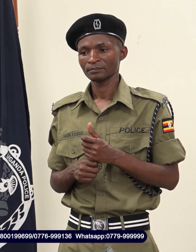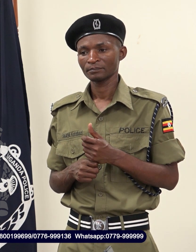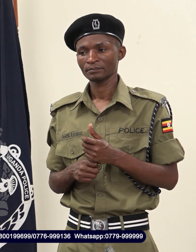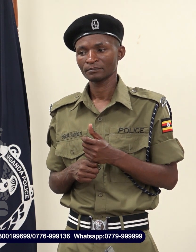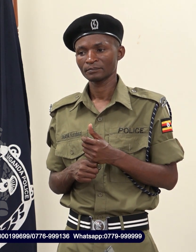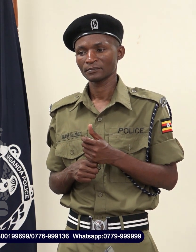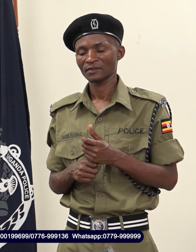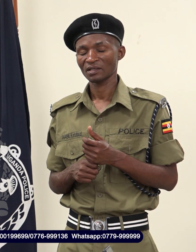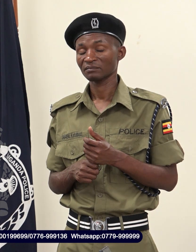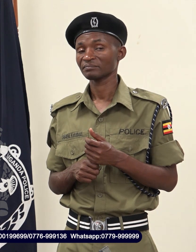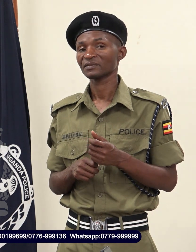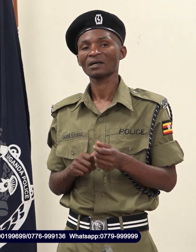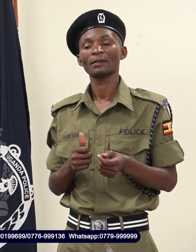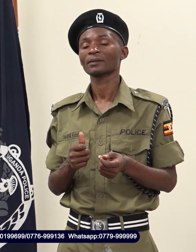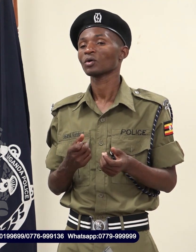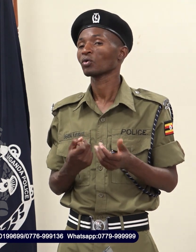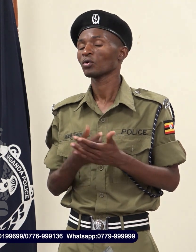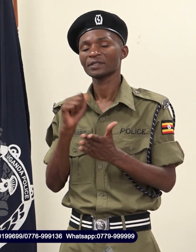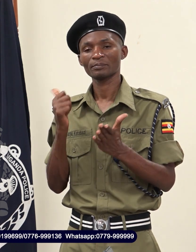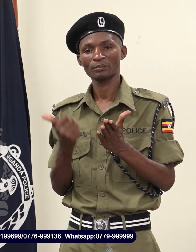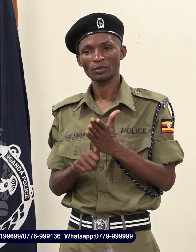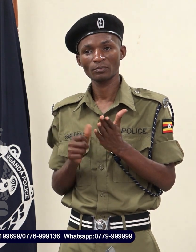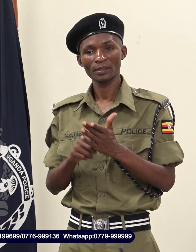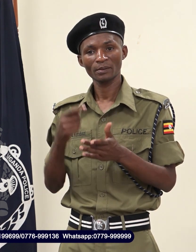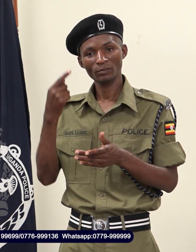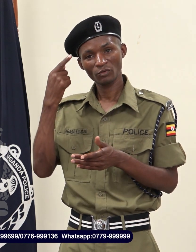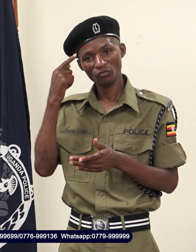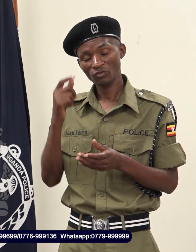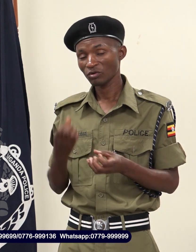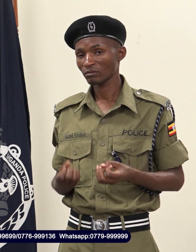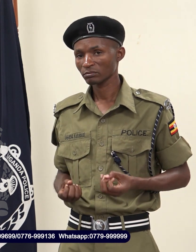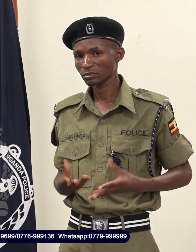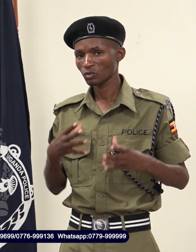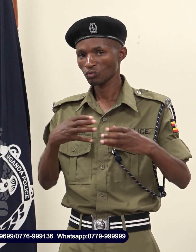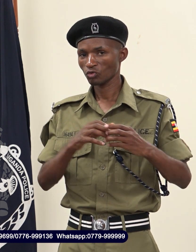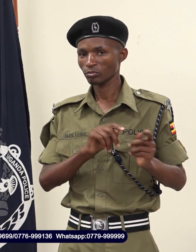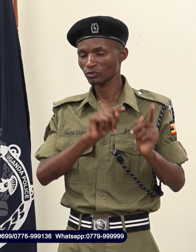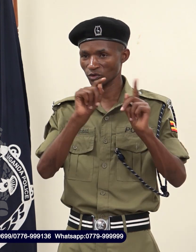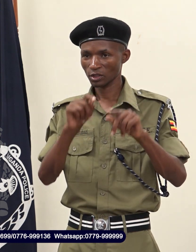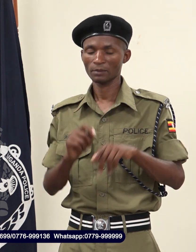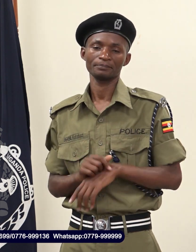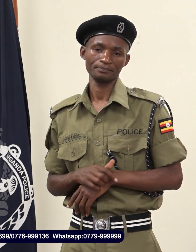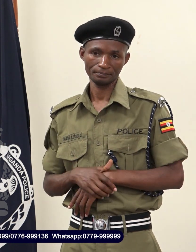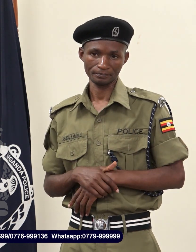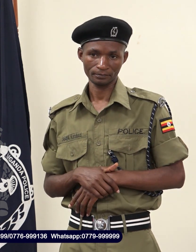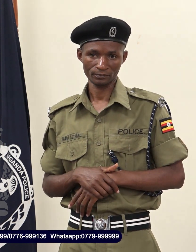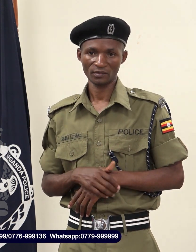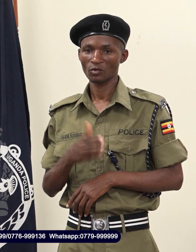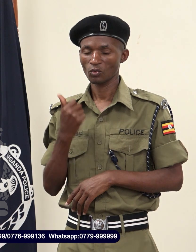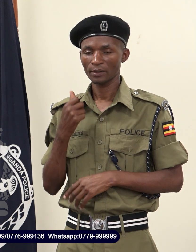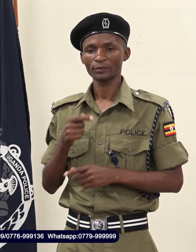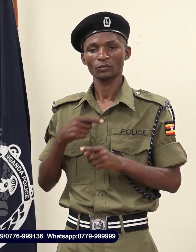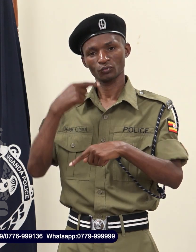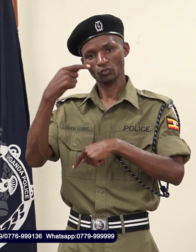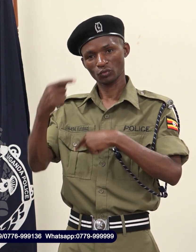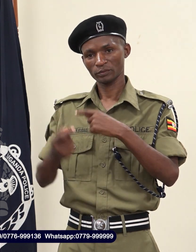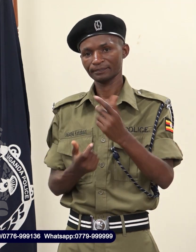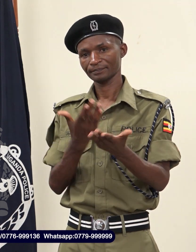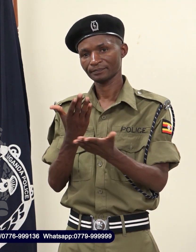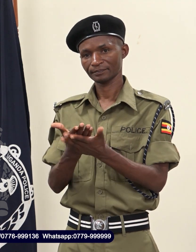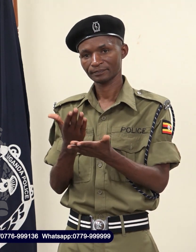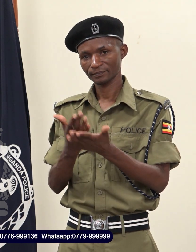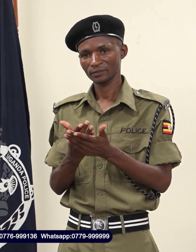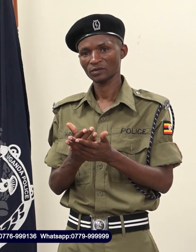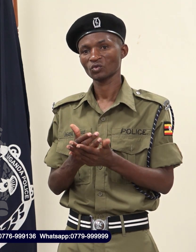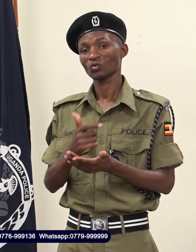as soft targets for terrorists. So we want to continue appealing, especially to